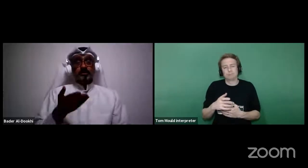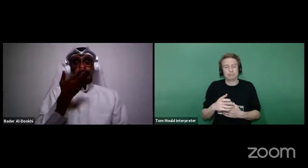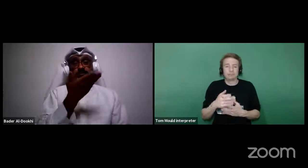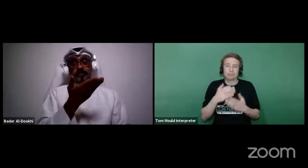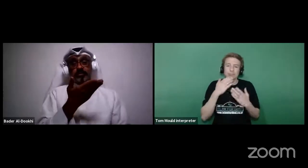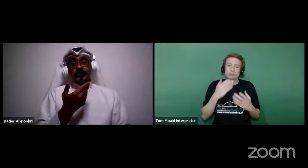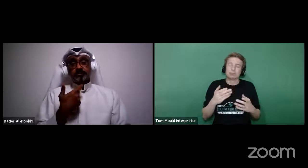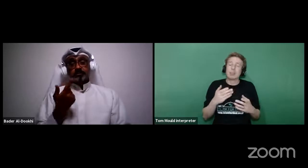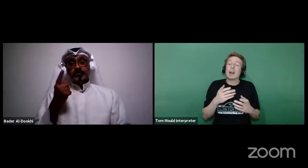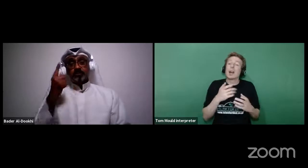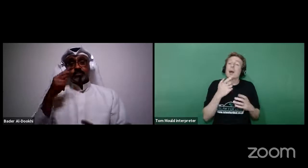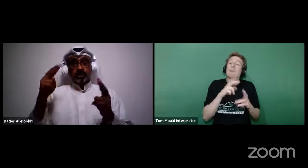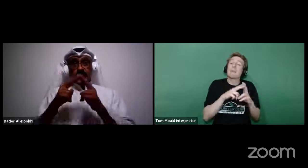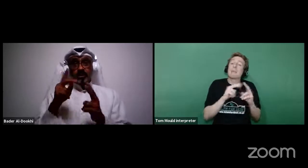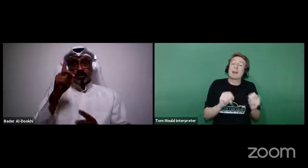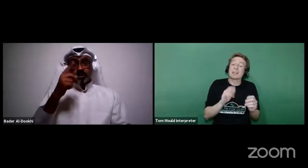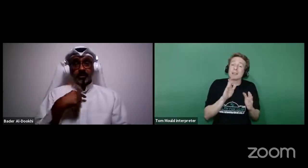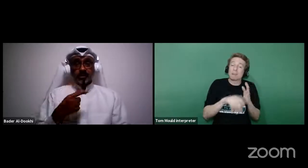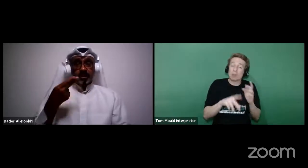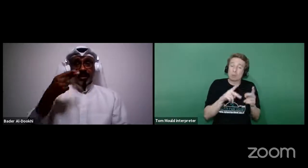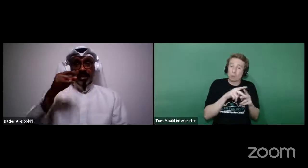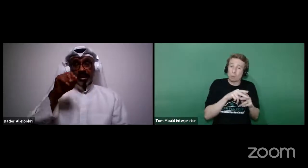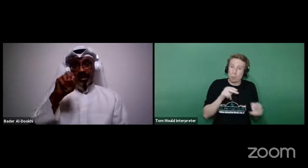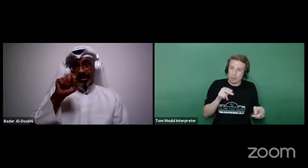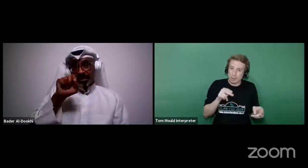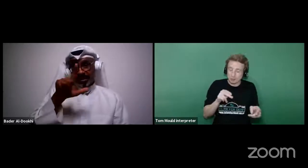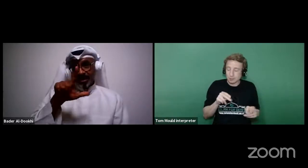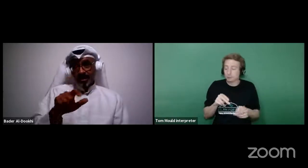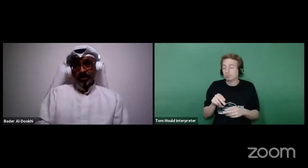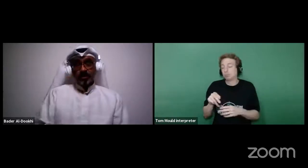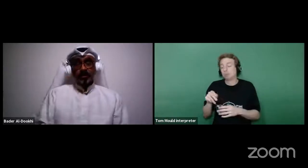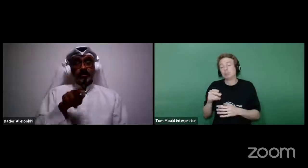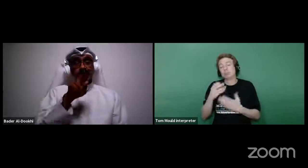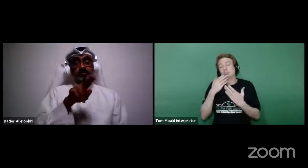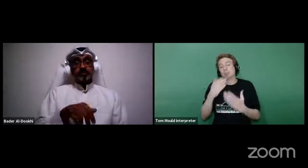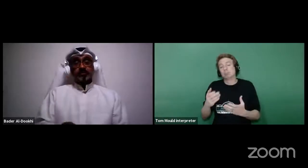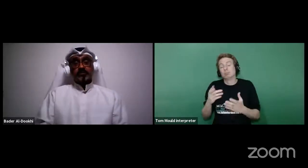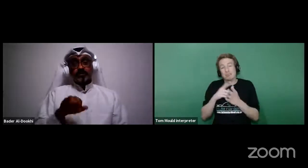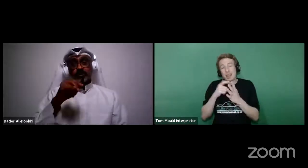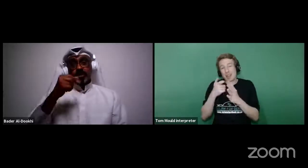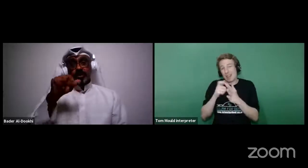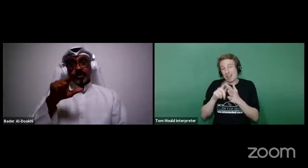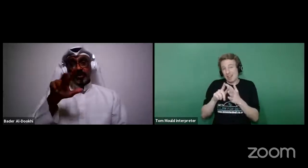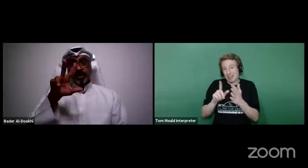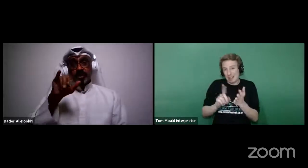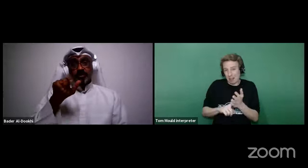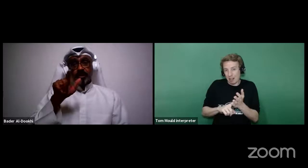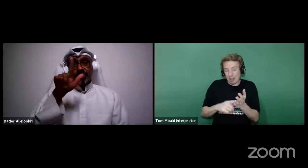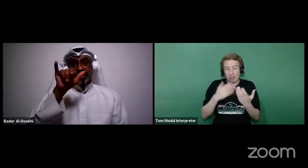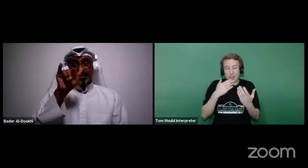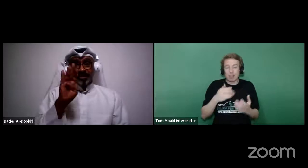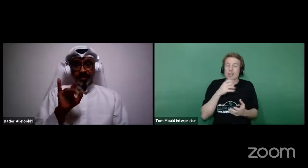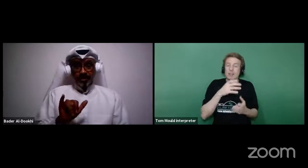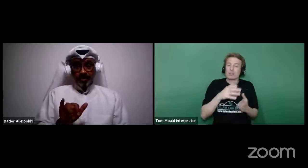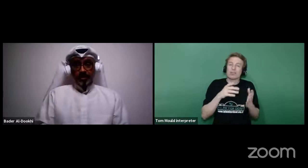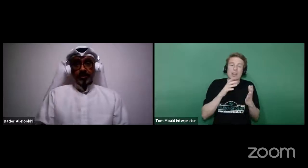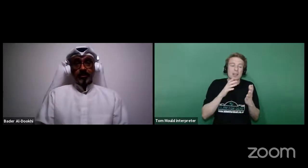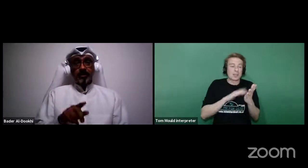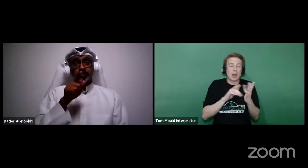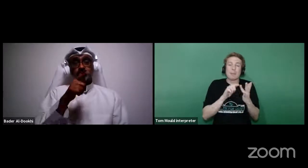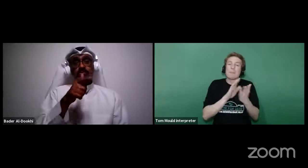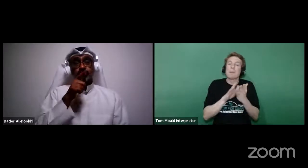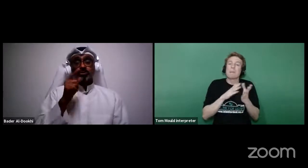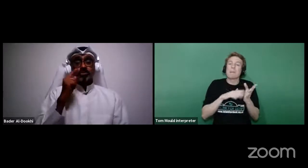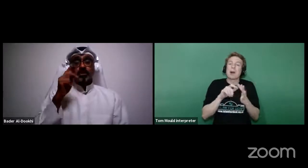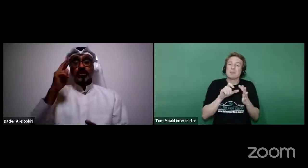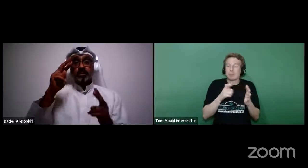inshallah, tomorrow. Akil, Jazakallah khairan. Sheikh Muhammad al-Maliki, Jazakallah khairan. And inshallah, we'll meet again